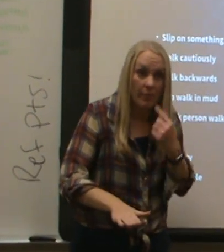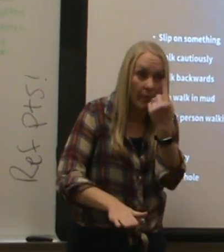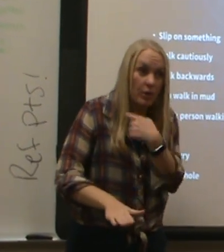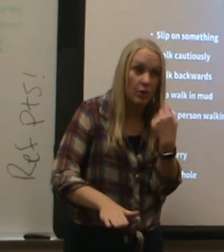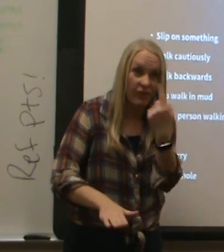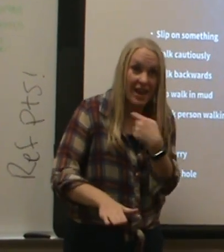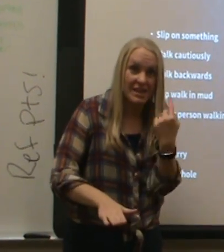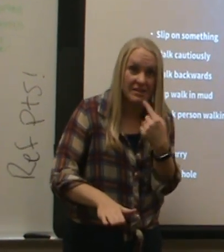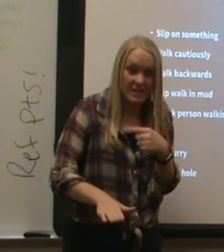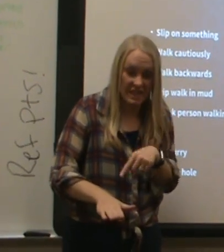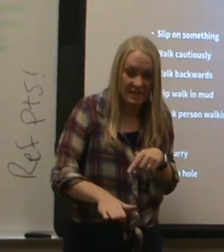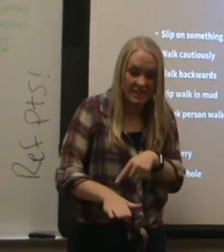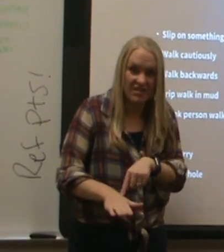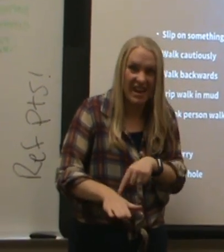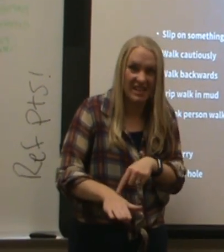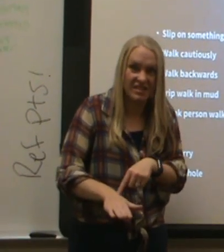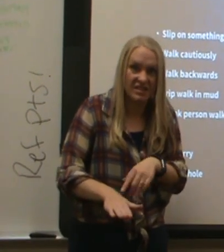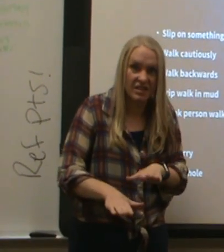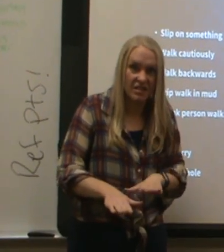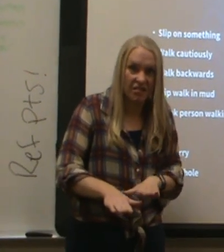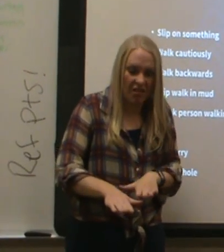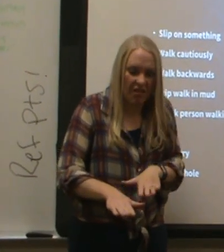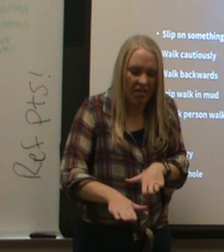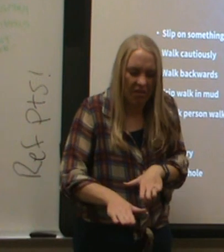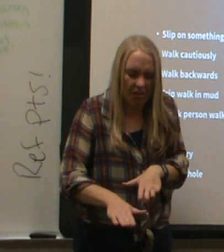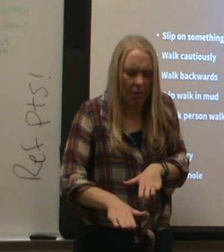Remember, your face is his face.